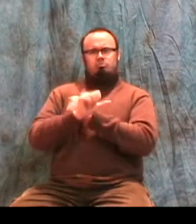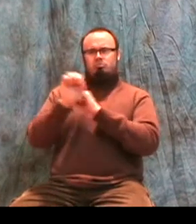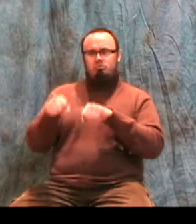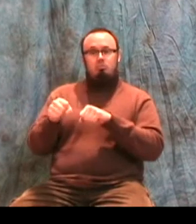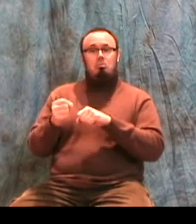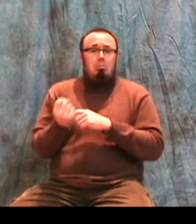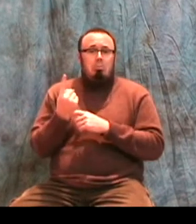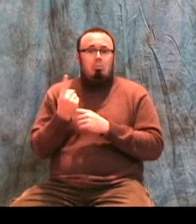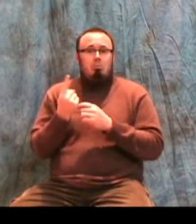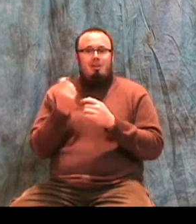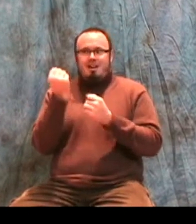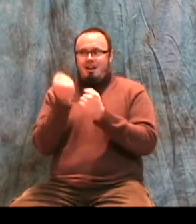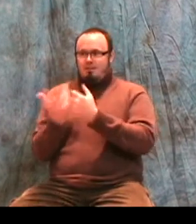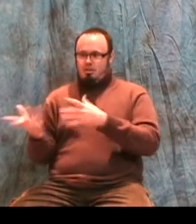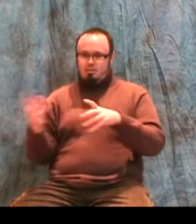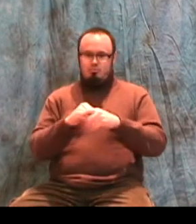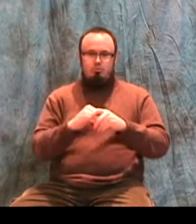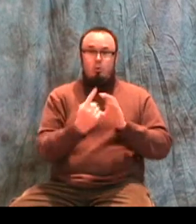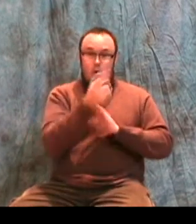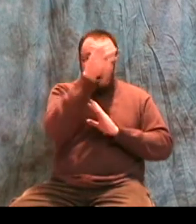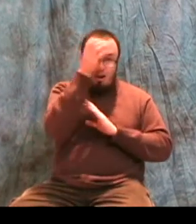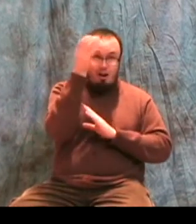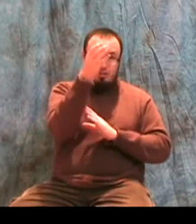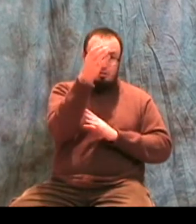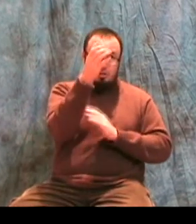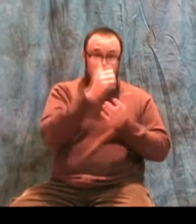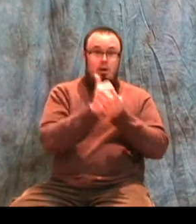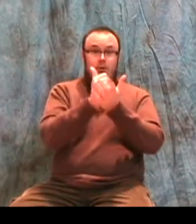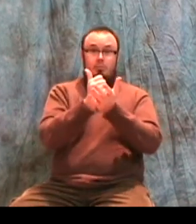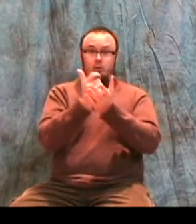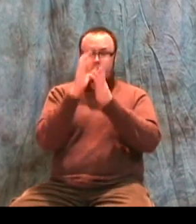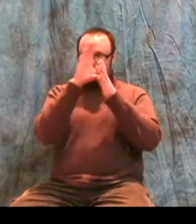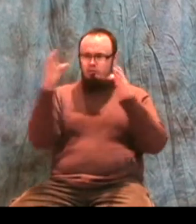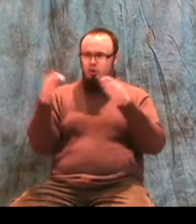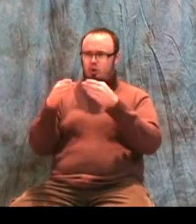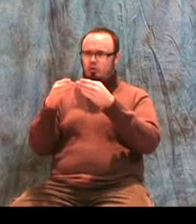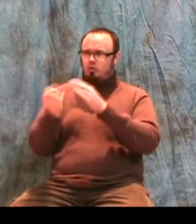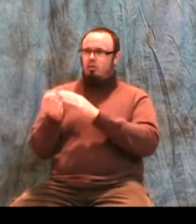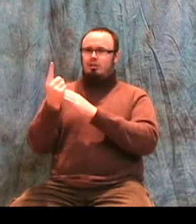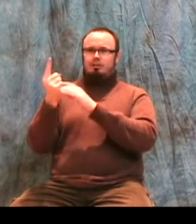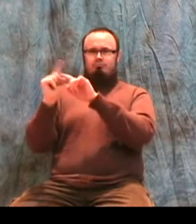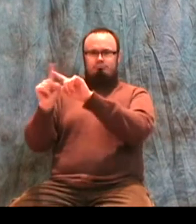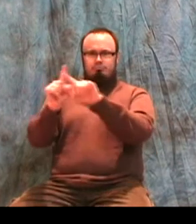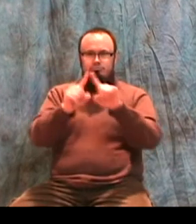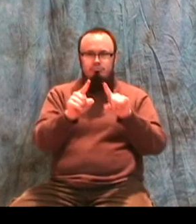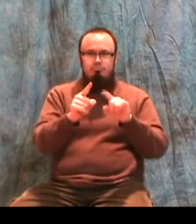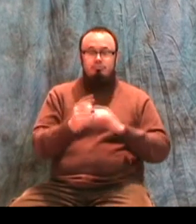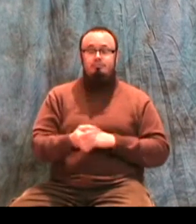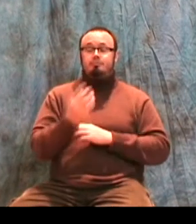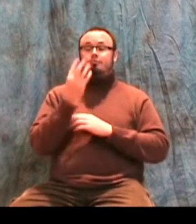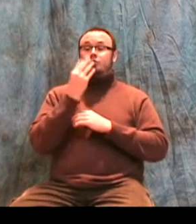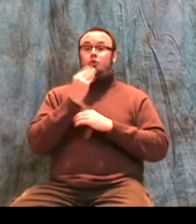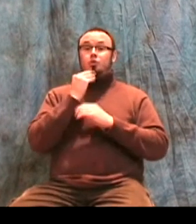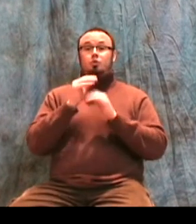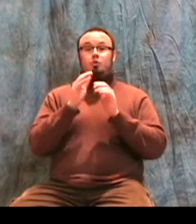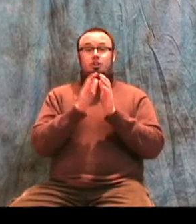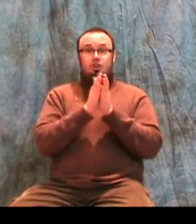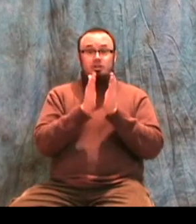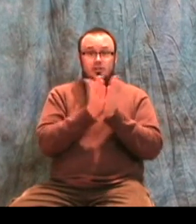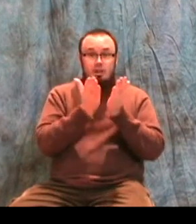One concept brings so much into focus. In various Jewish texts, man is referred to as an olam